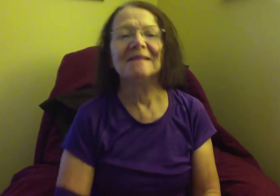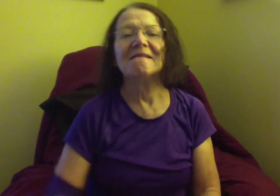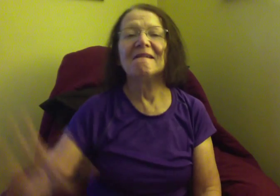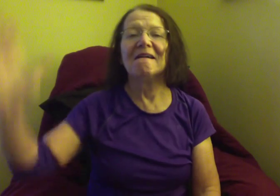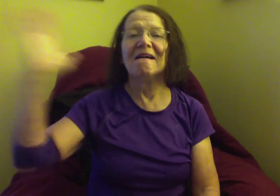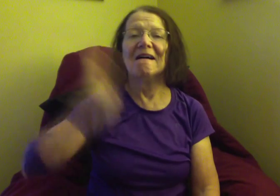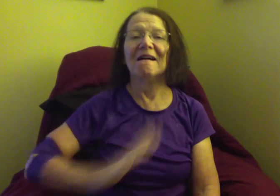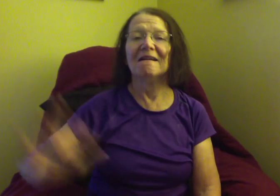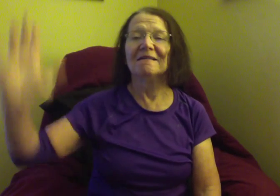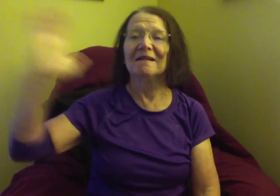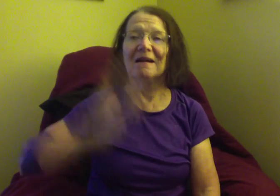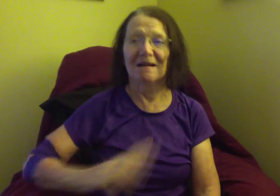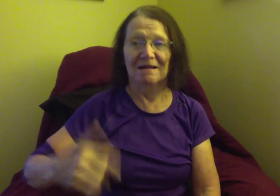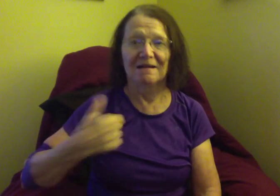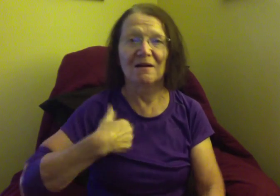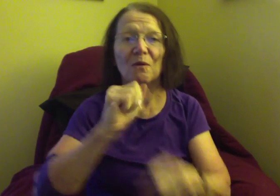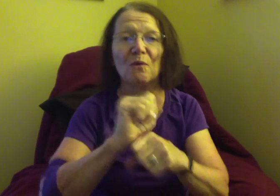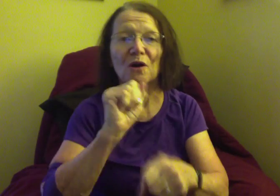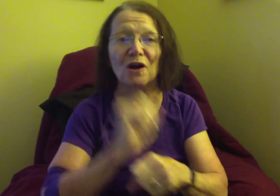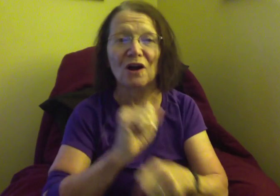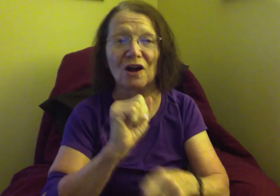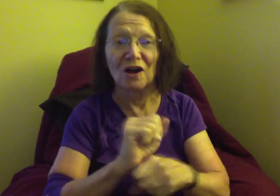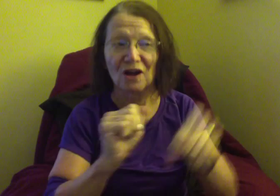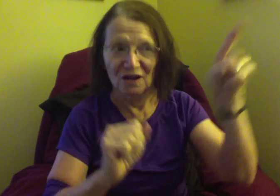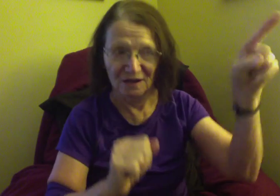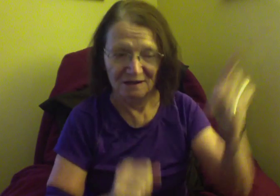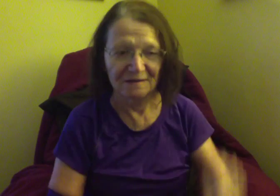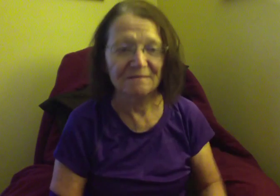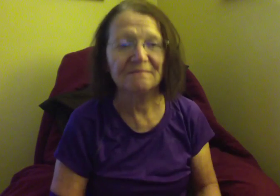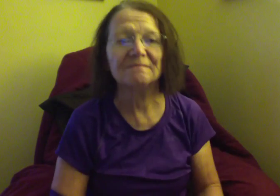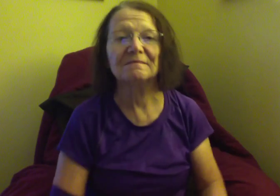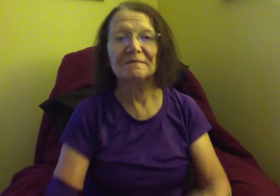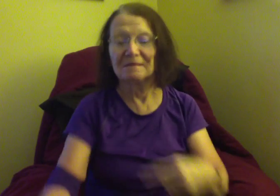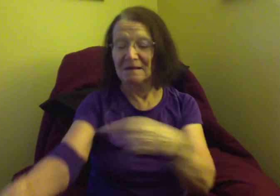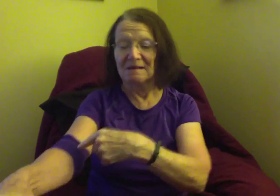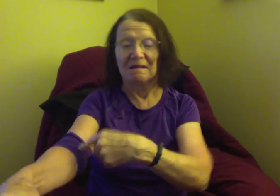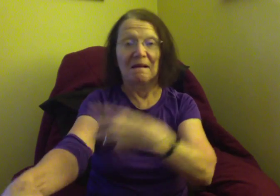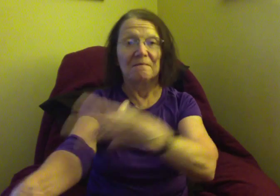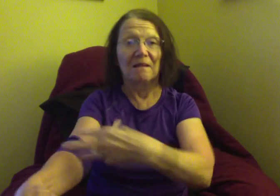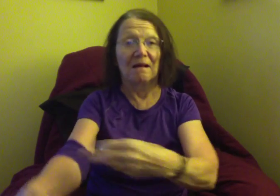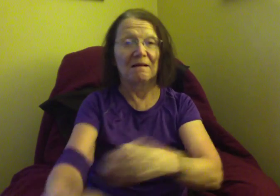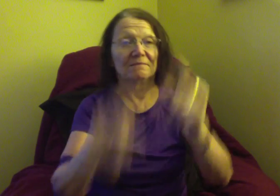I'm tired. I'm tired.